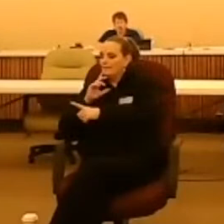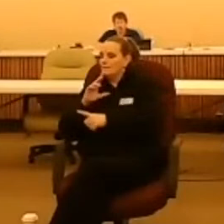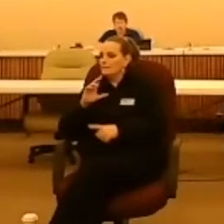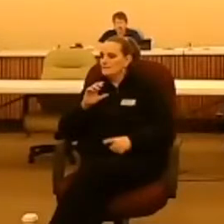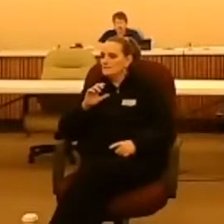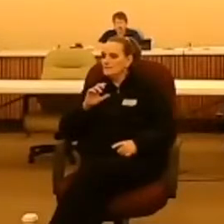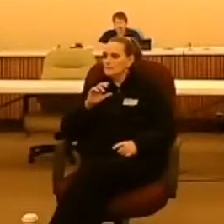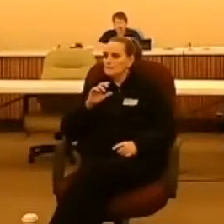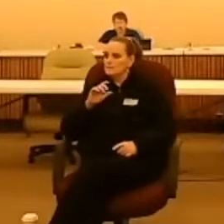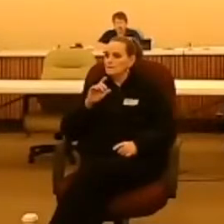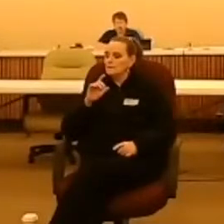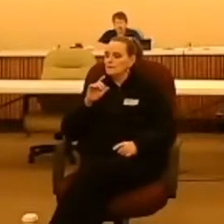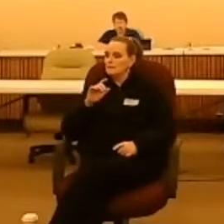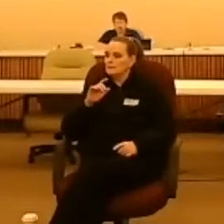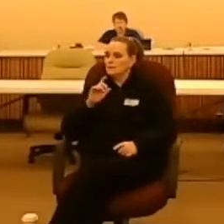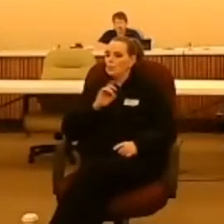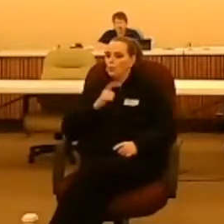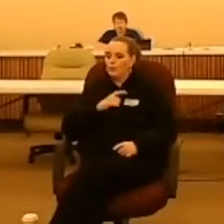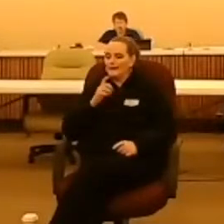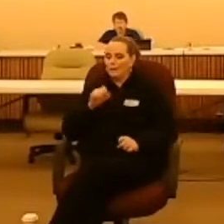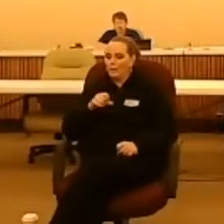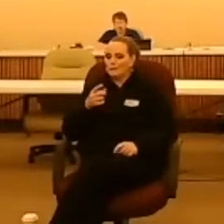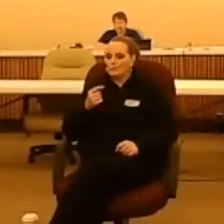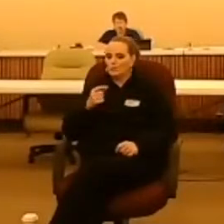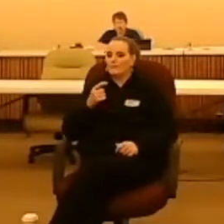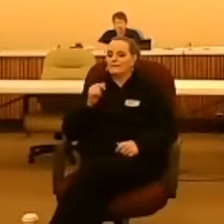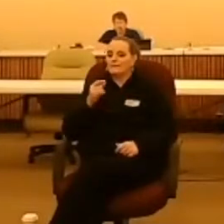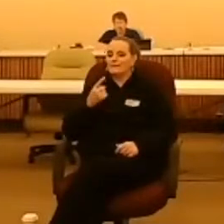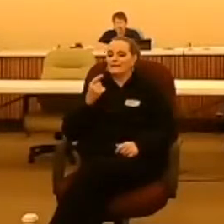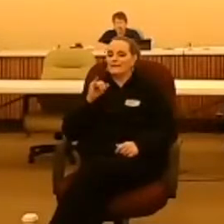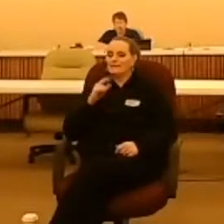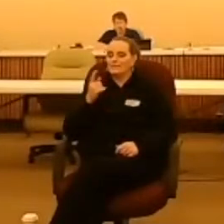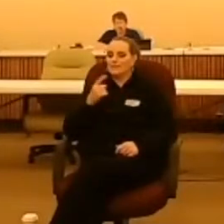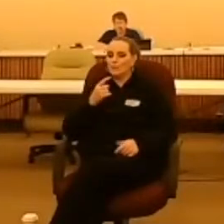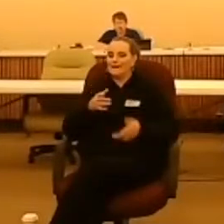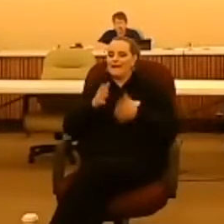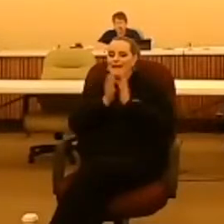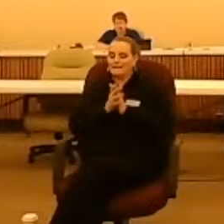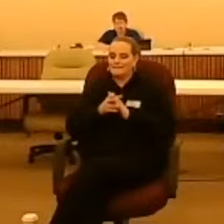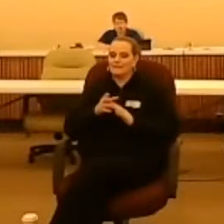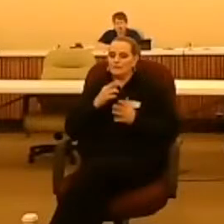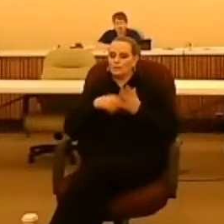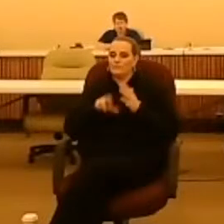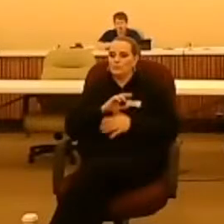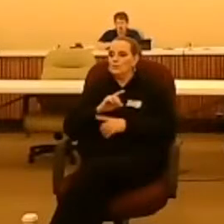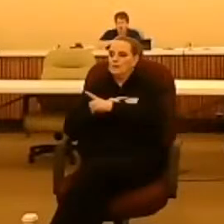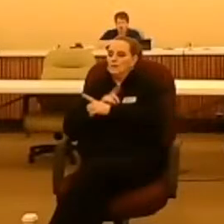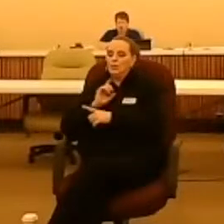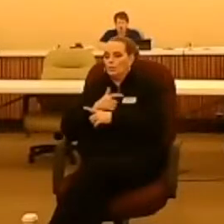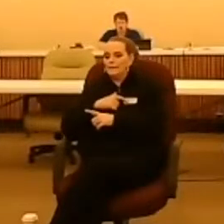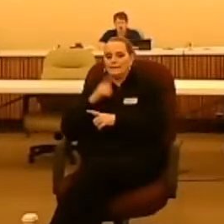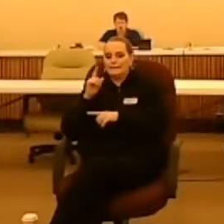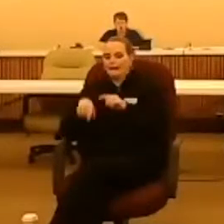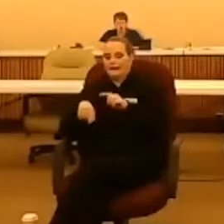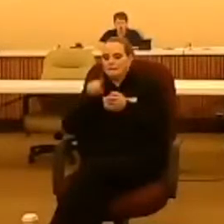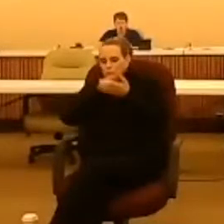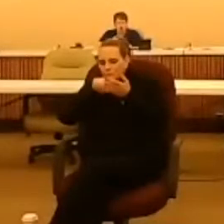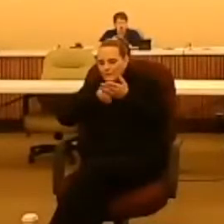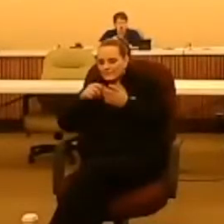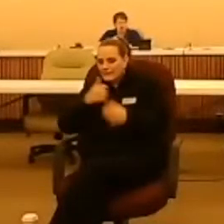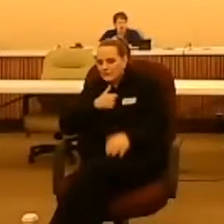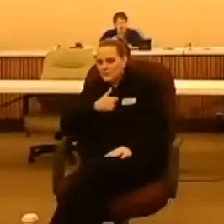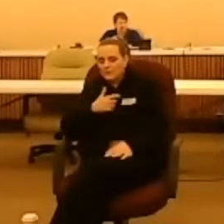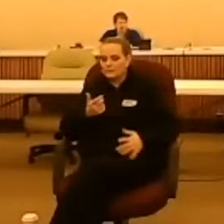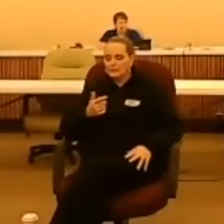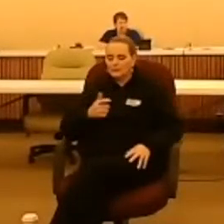with the new proposed law, we can only do that if somebody asks us to not initiate. Just Well, because we